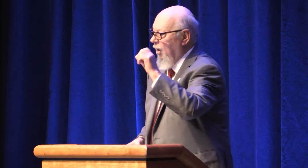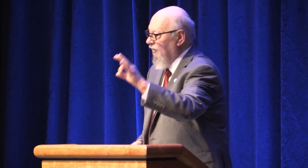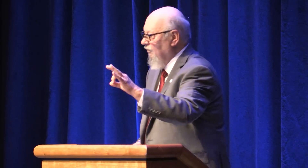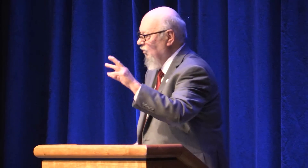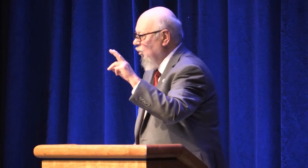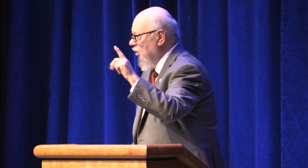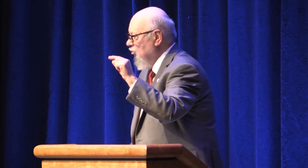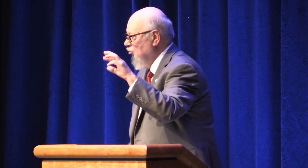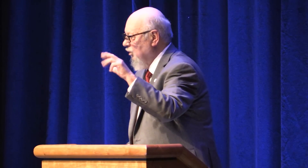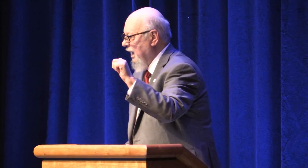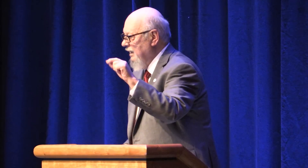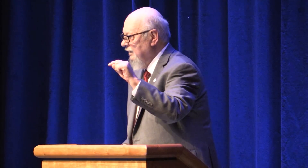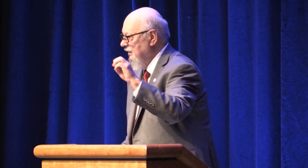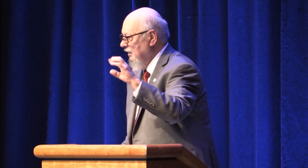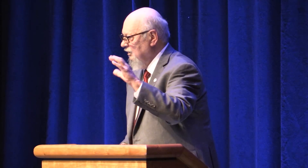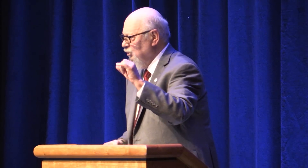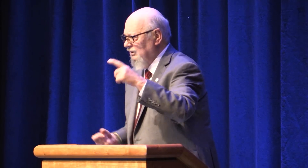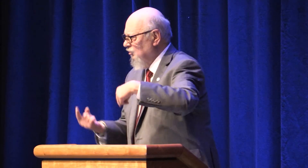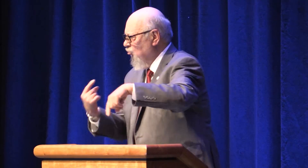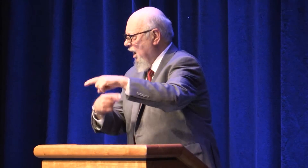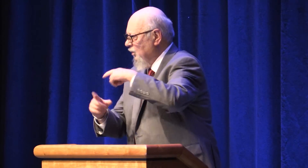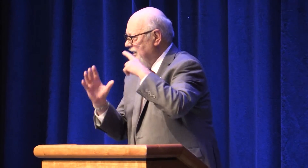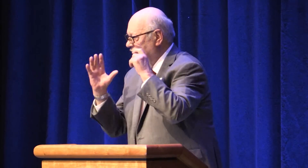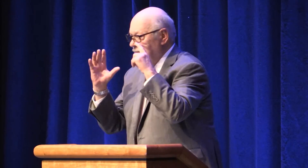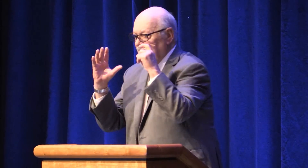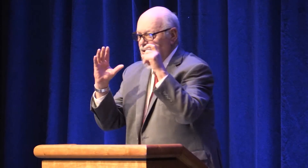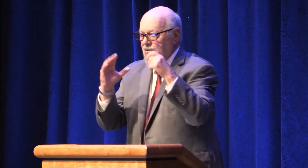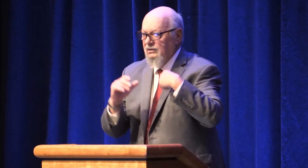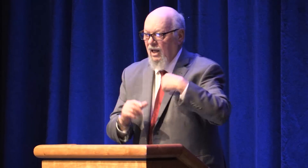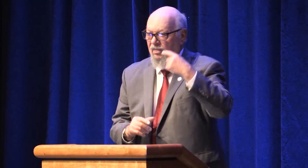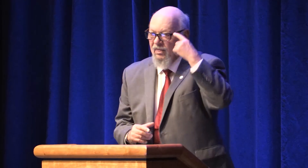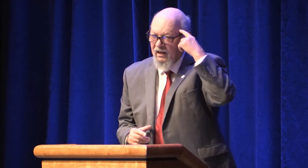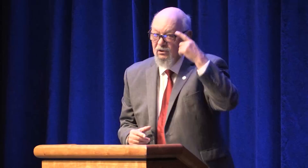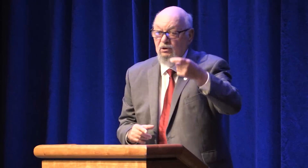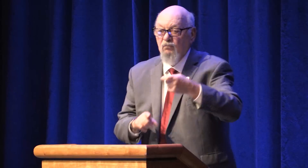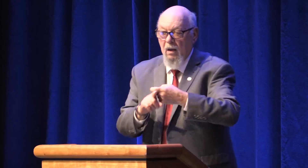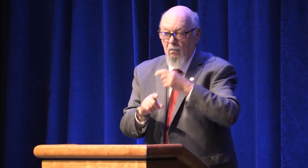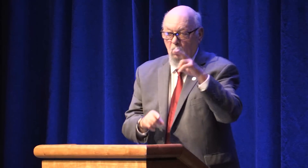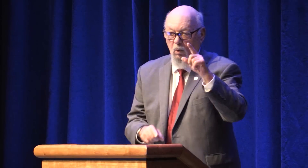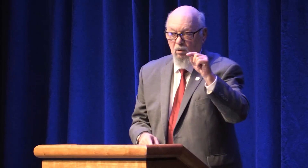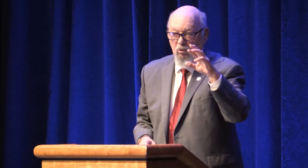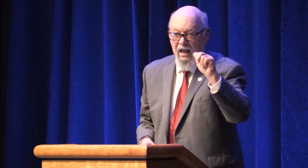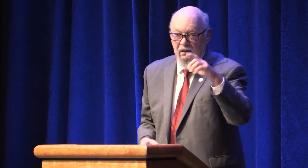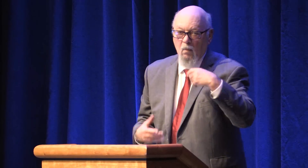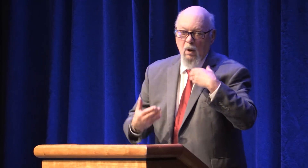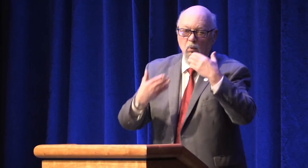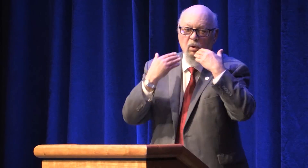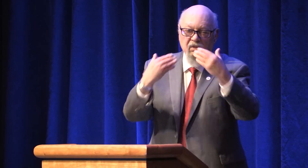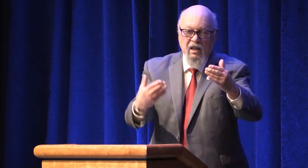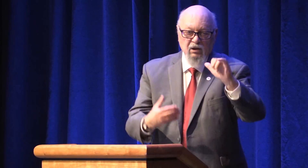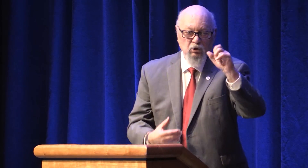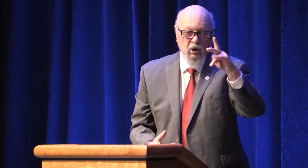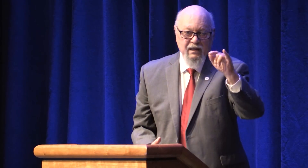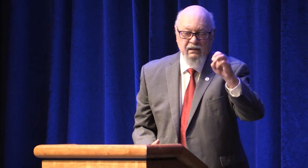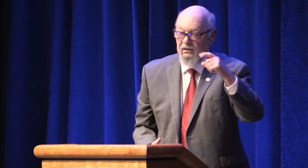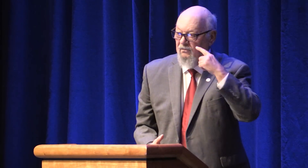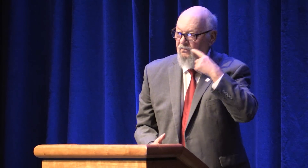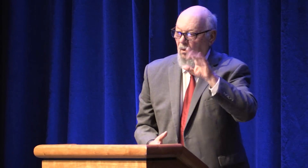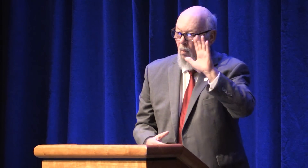with that. And we also had Jackie Morton, who is from Ultratech, who is taking pictures, and we wanted to thank